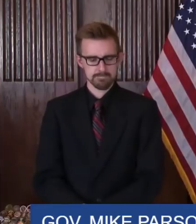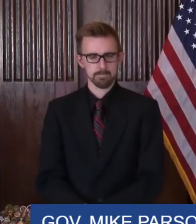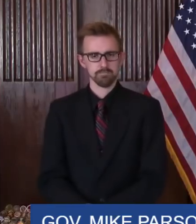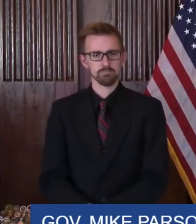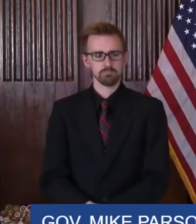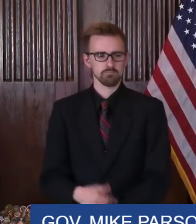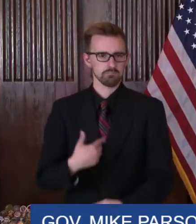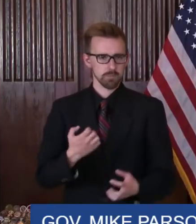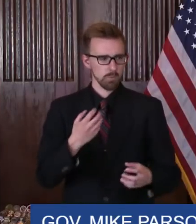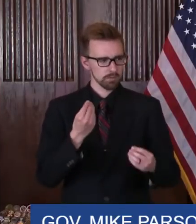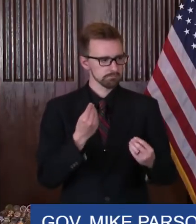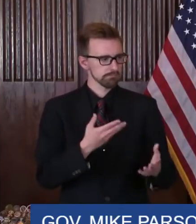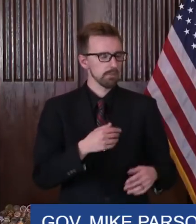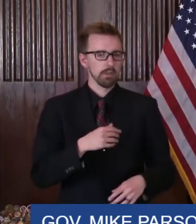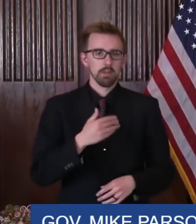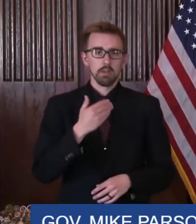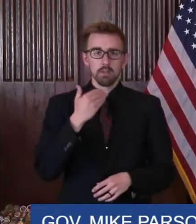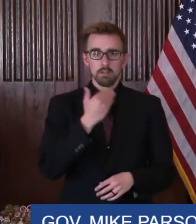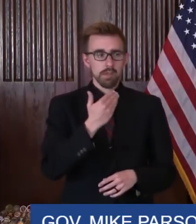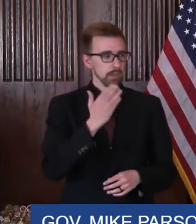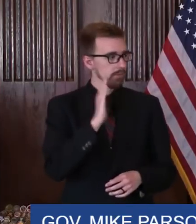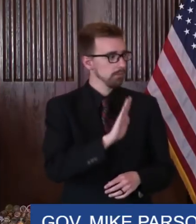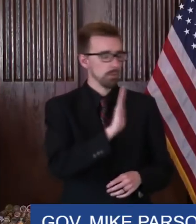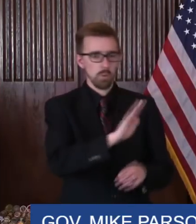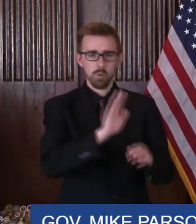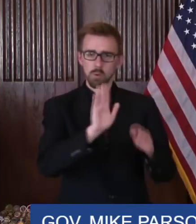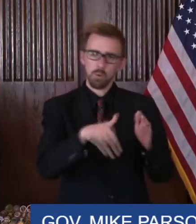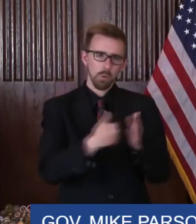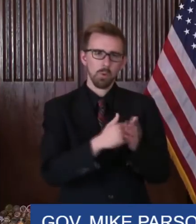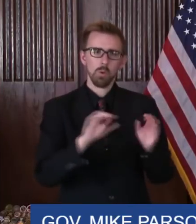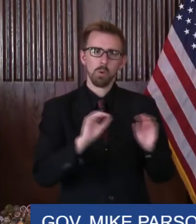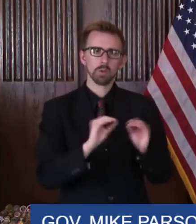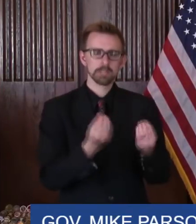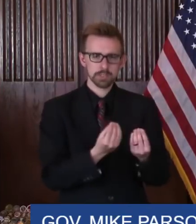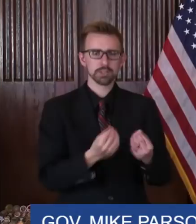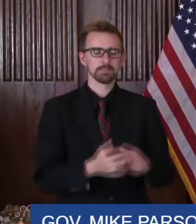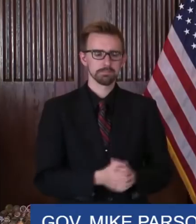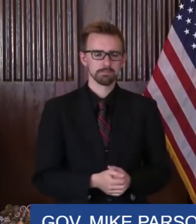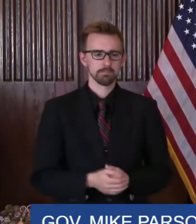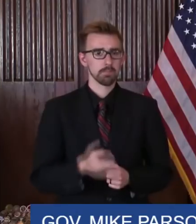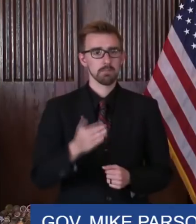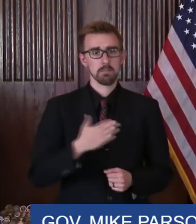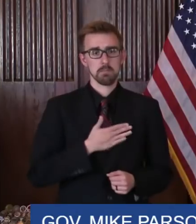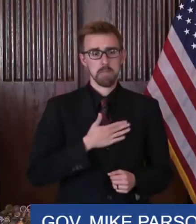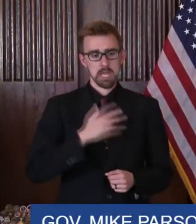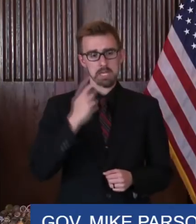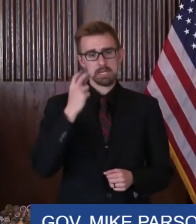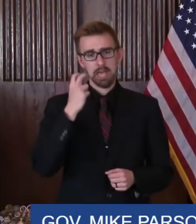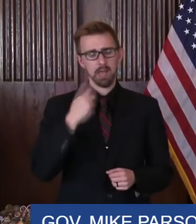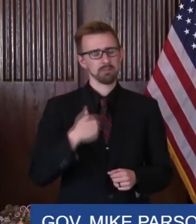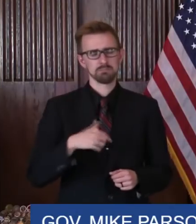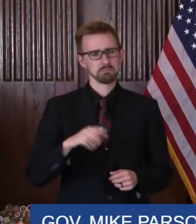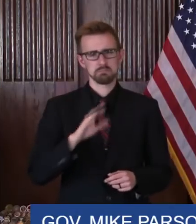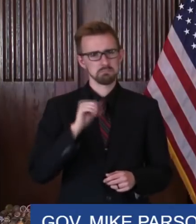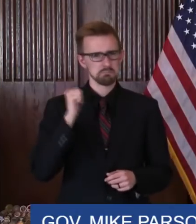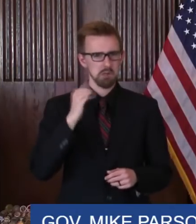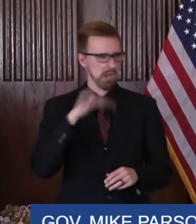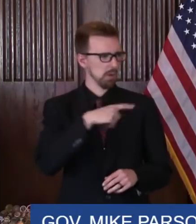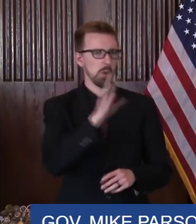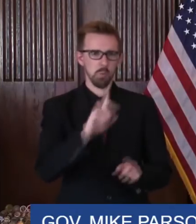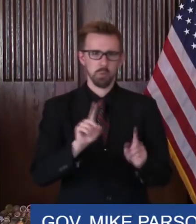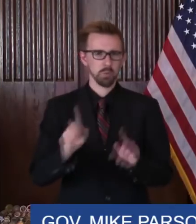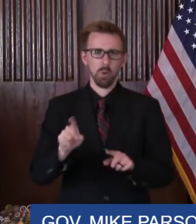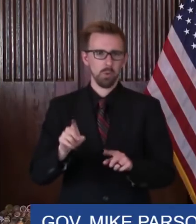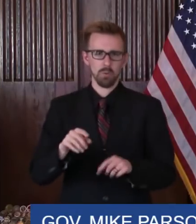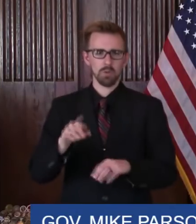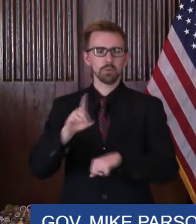Let me just say thank you on the behalf of your entire organization, but there's never a doubt in my mind that you're not going to answer the call to duty. There's